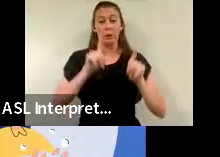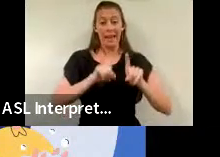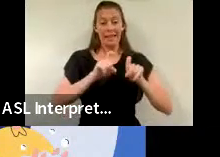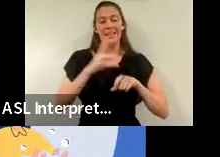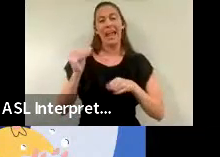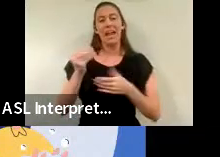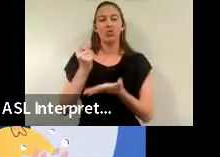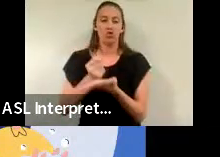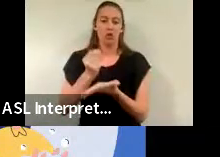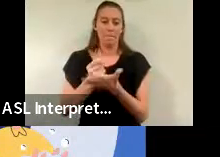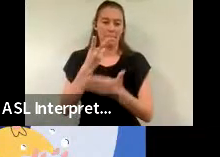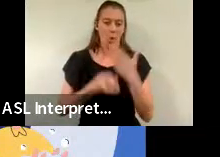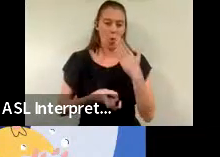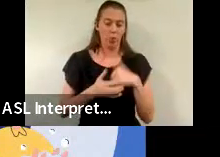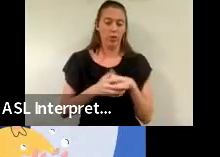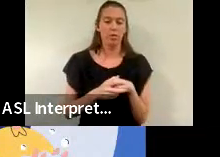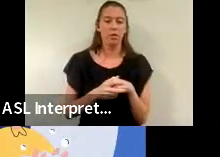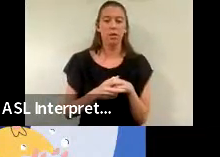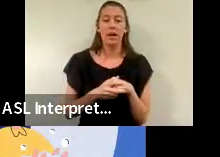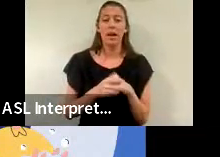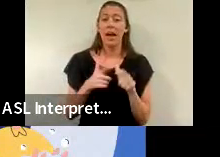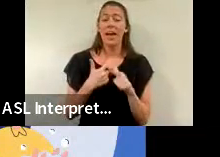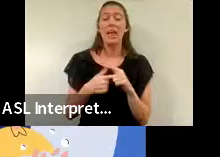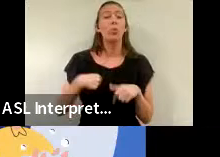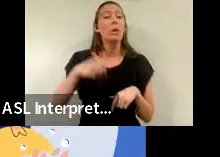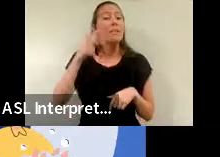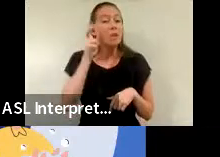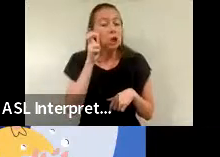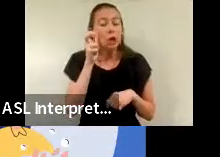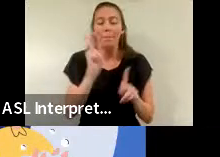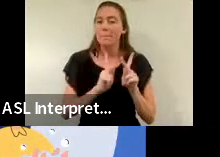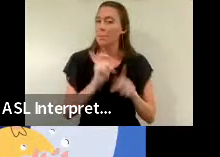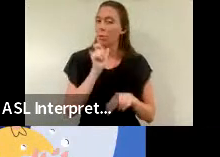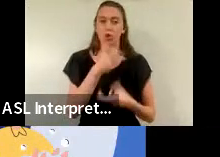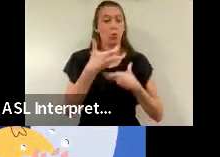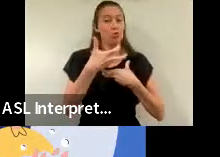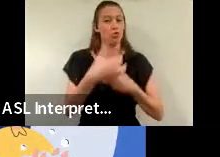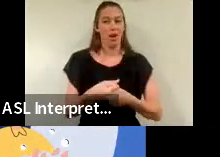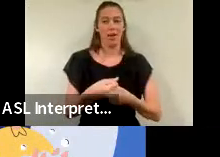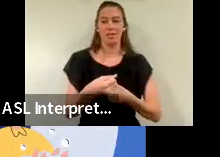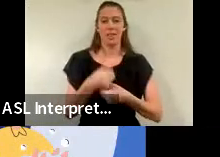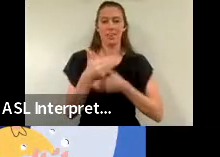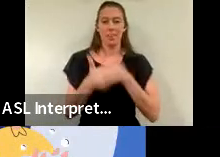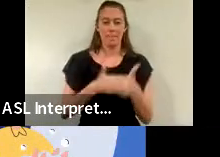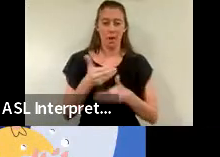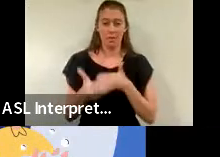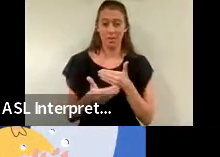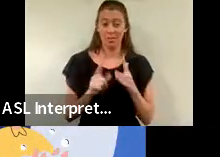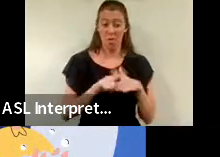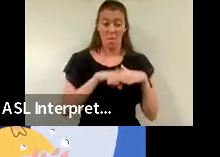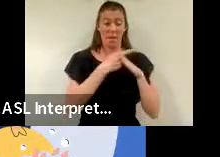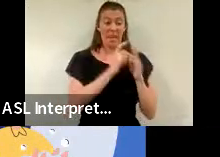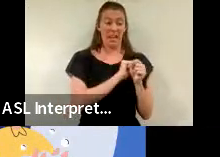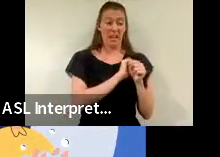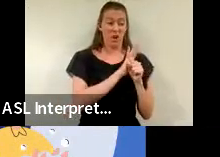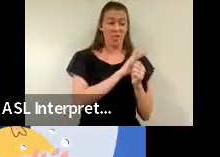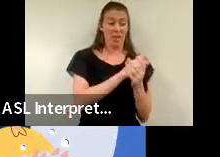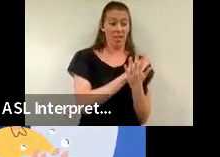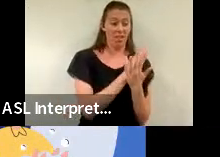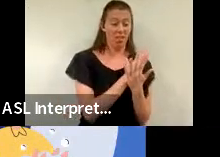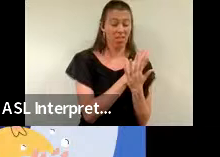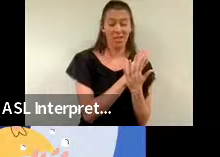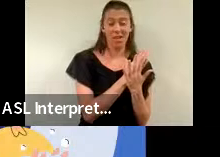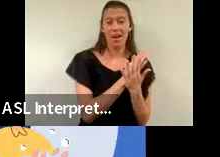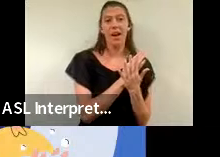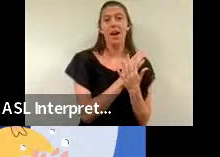trust in the process. Yes, absolutely. We spent the first half of the pandemic telling people that PCR